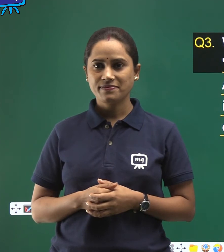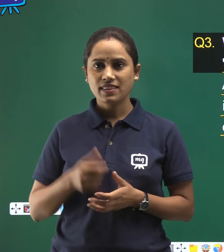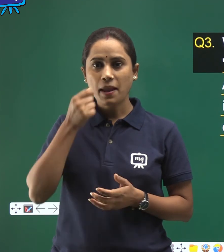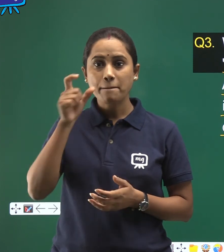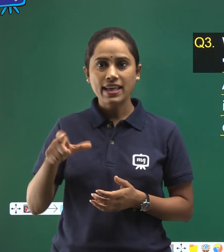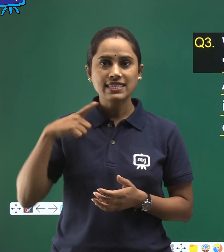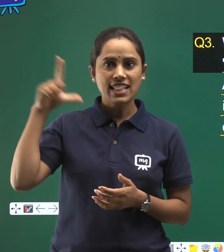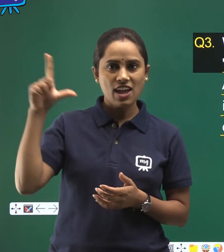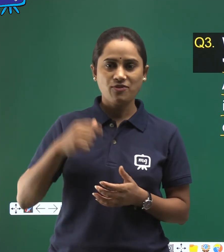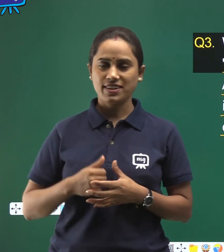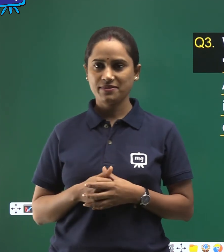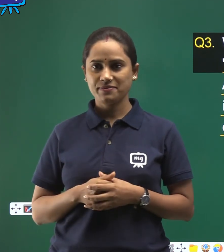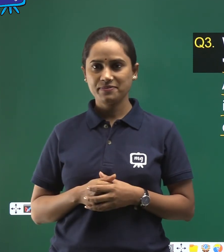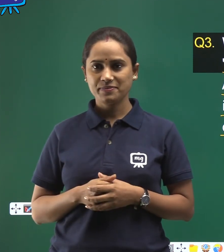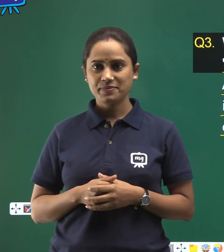man's life.